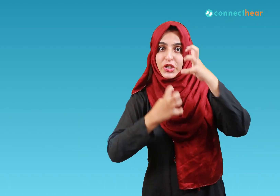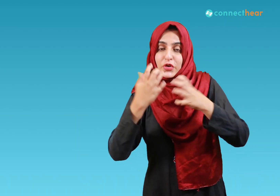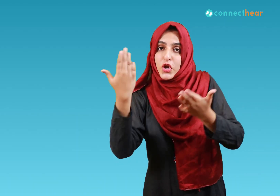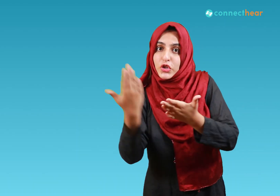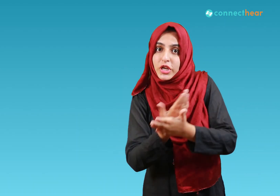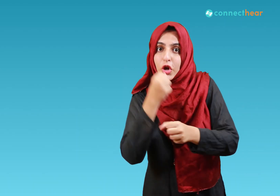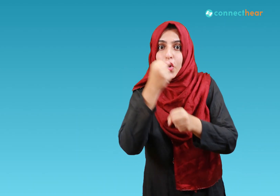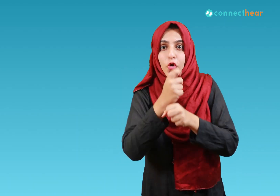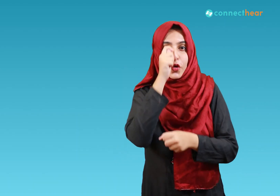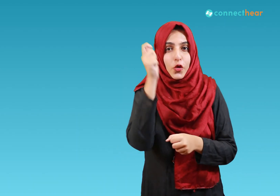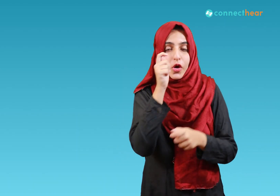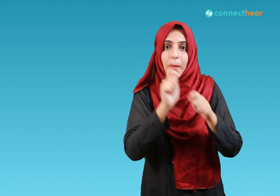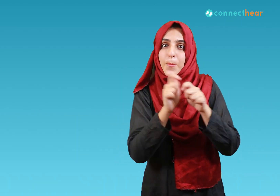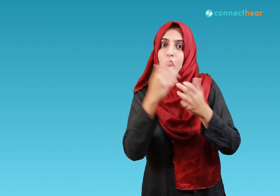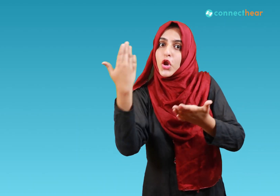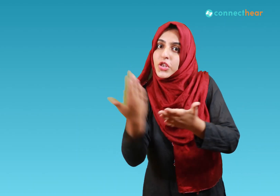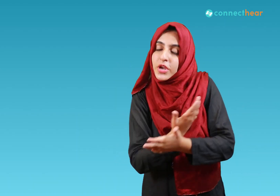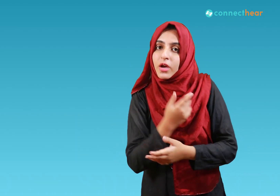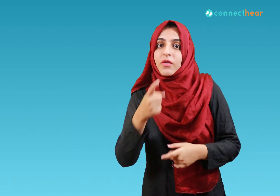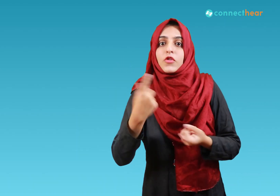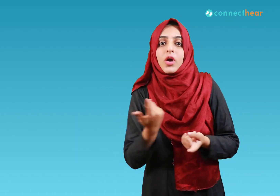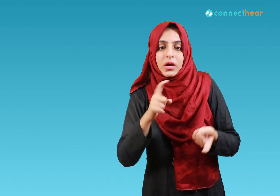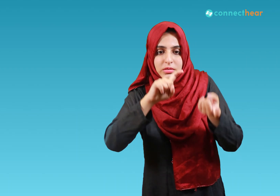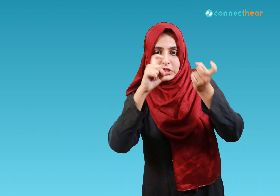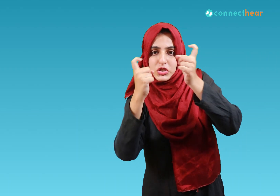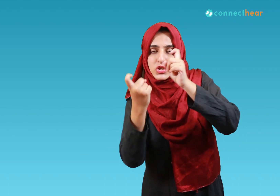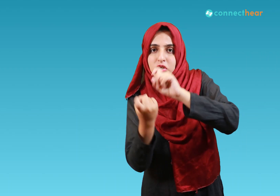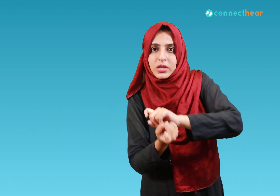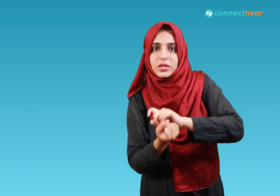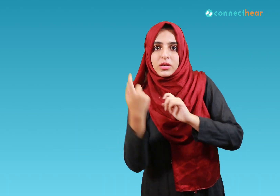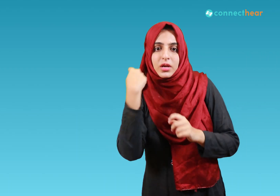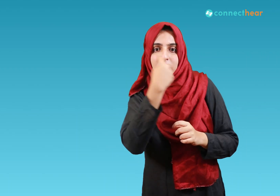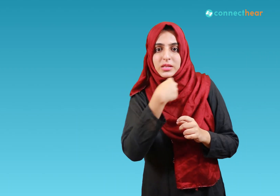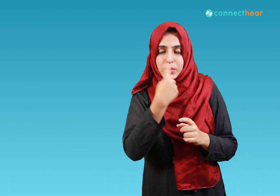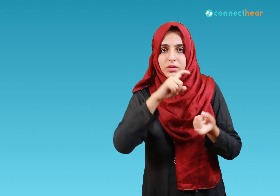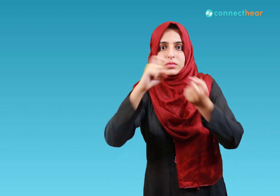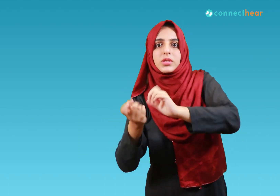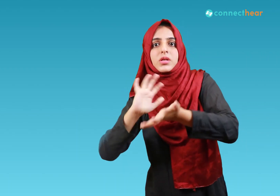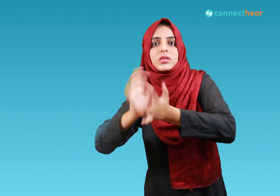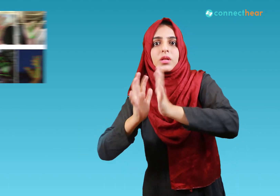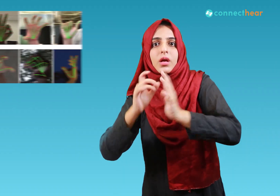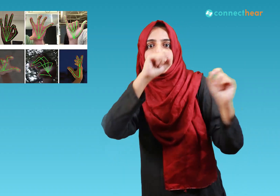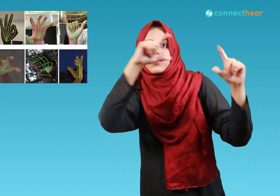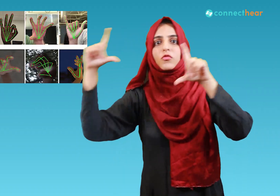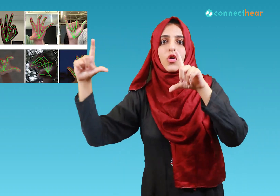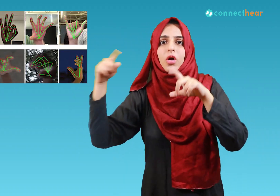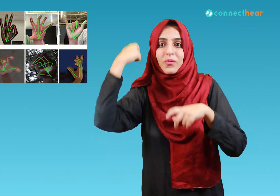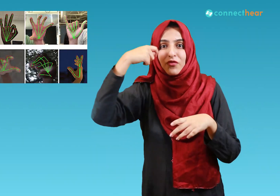developed that automatically activates active speaker switch for sign language in video calls now